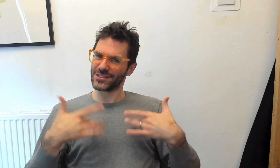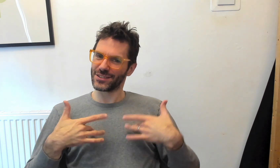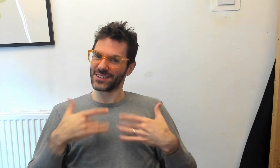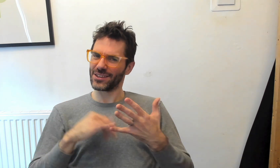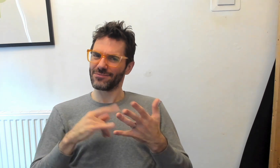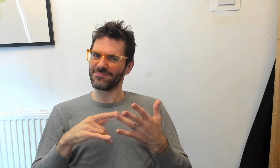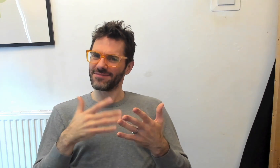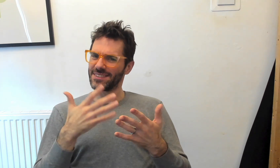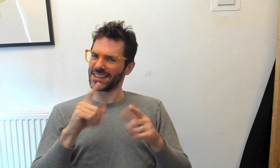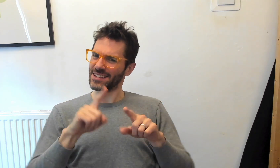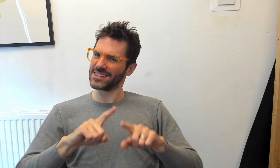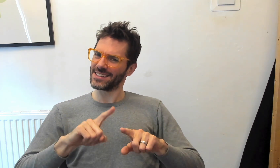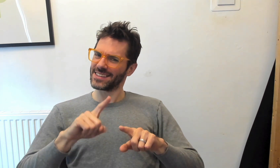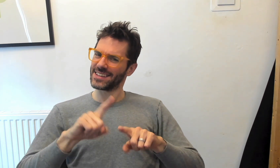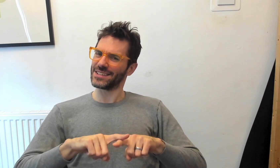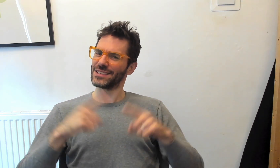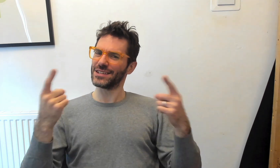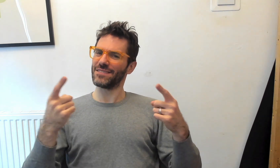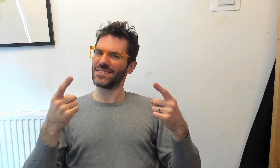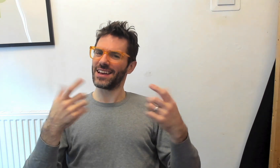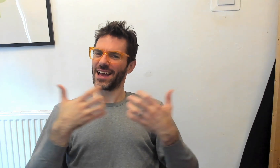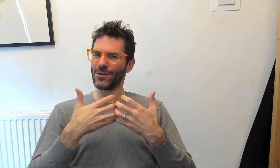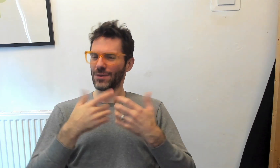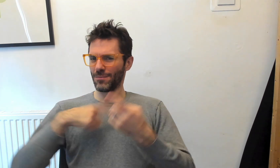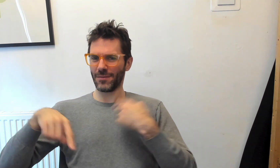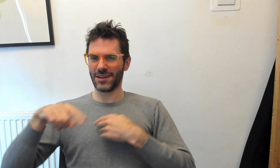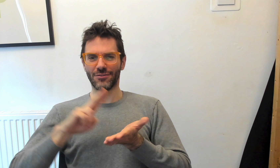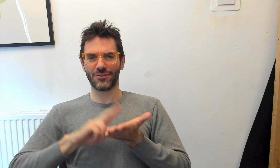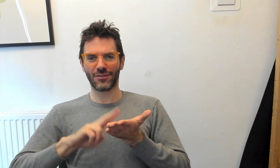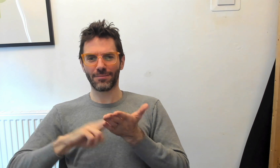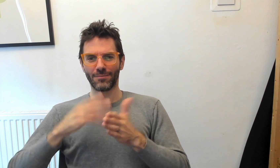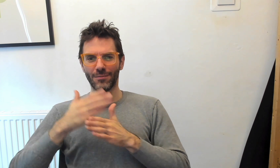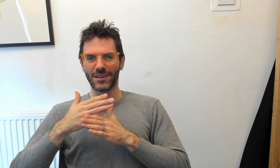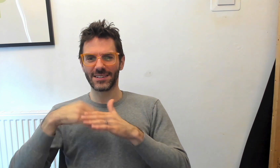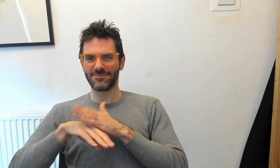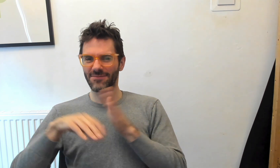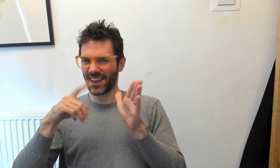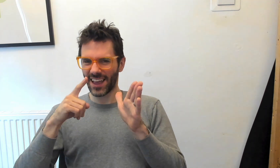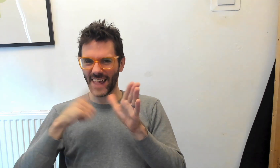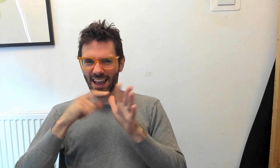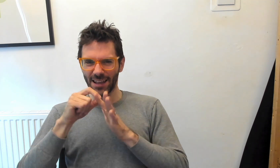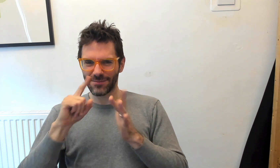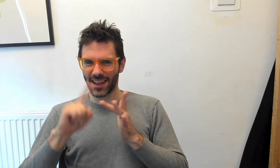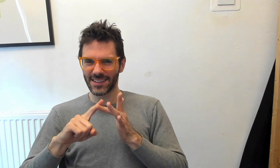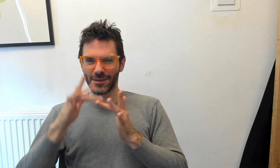It's interesting how different that is from how we normally work with API